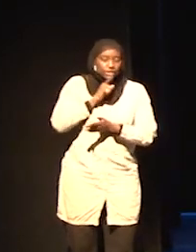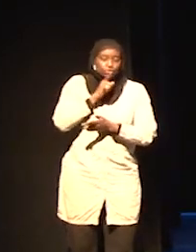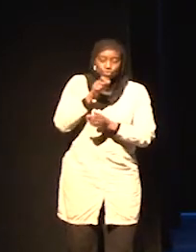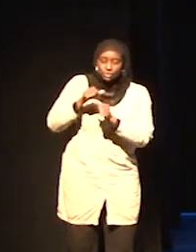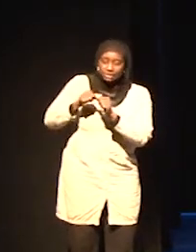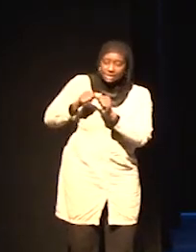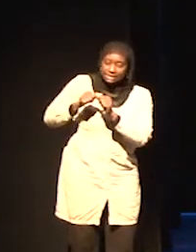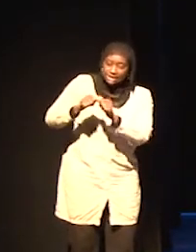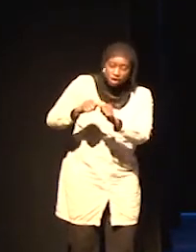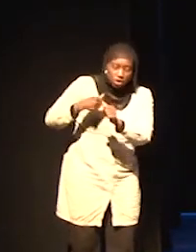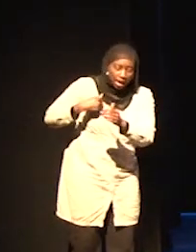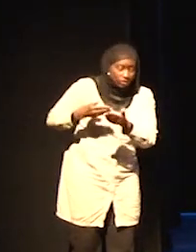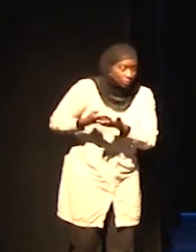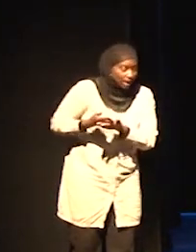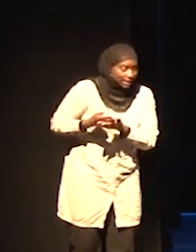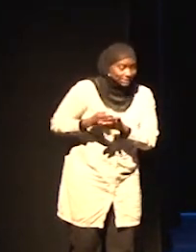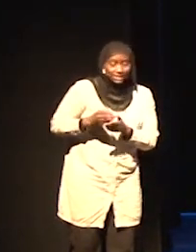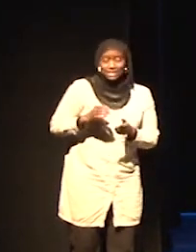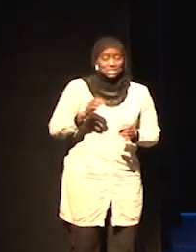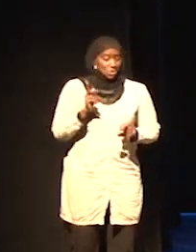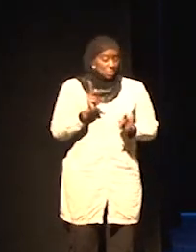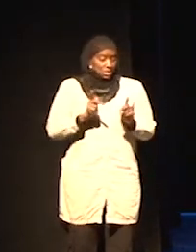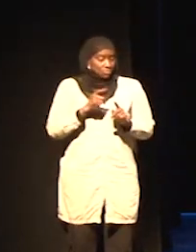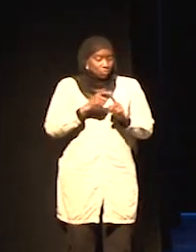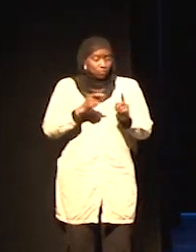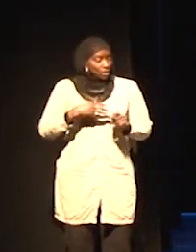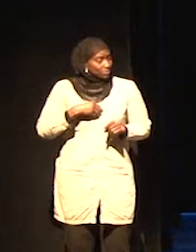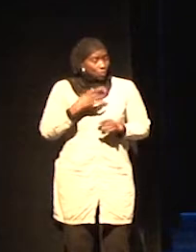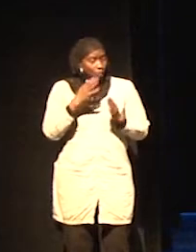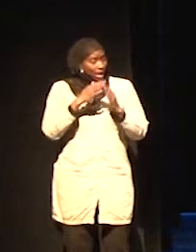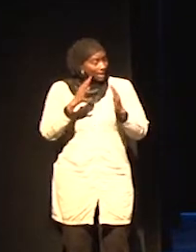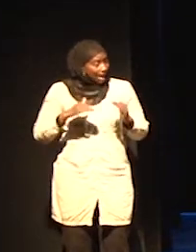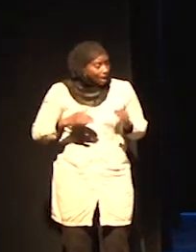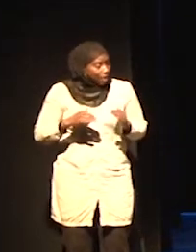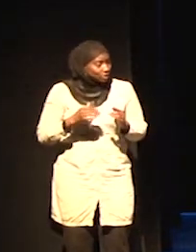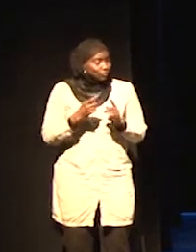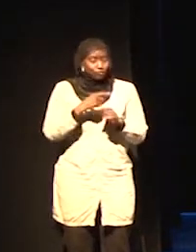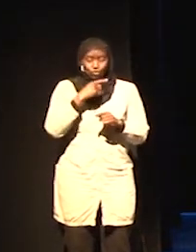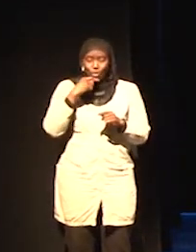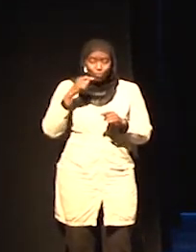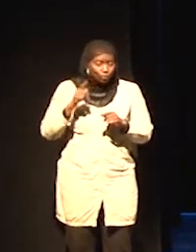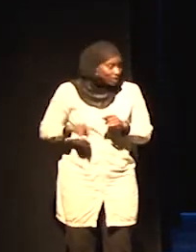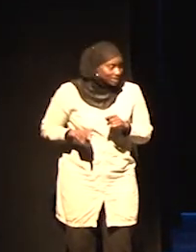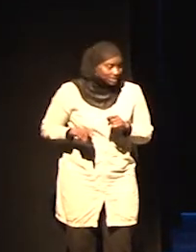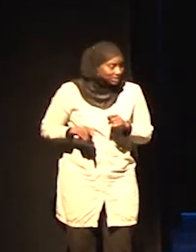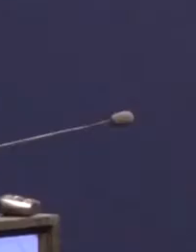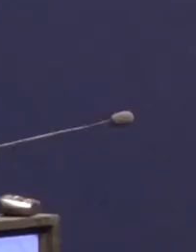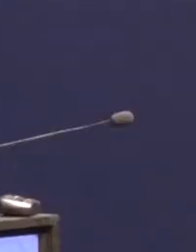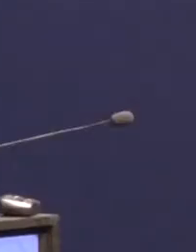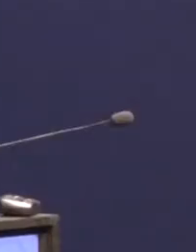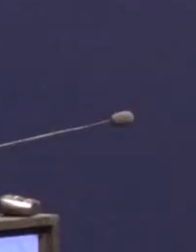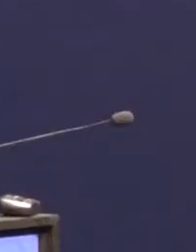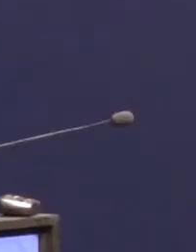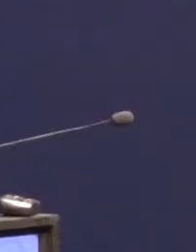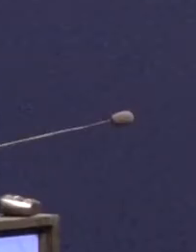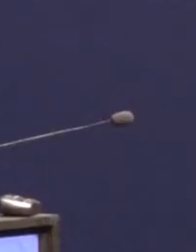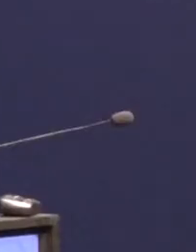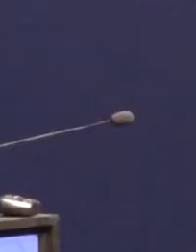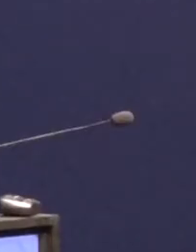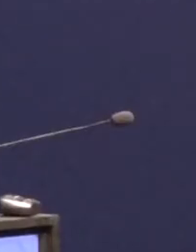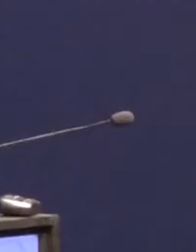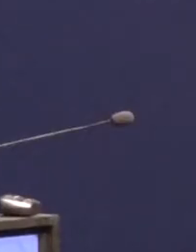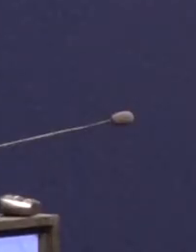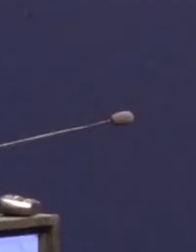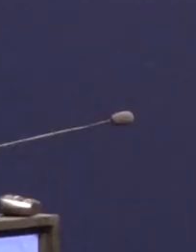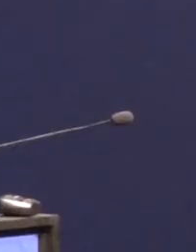Russia or from anywhere else, is able to put their dirty hands on our